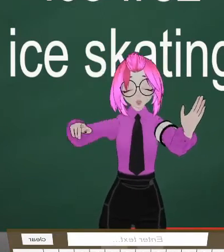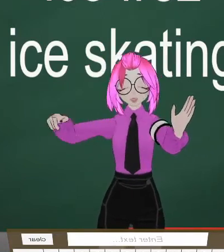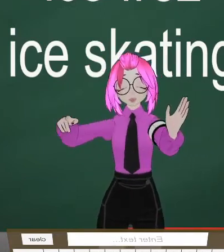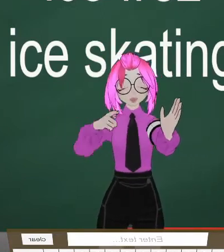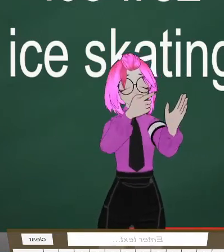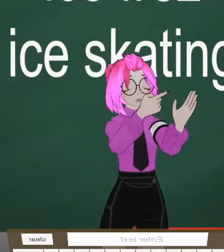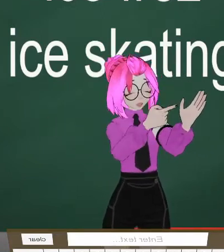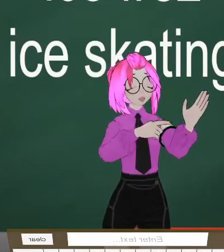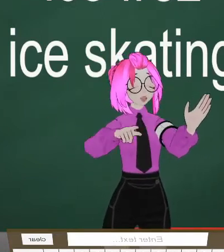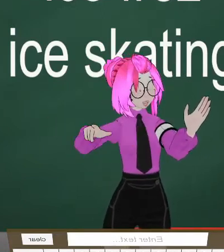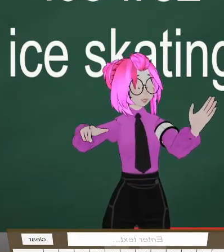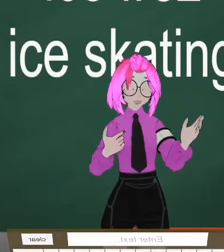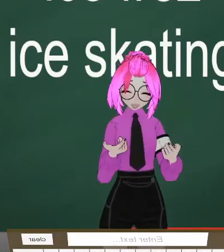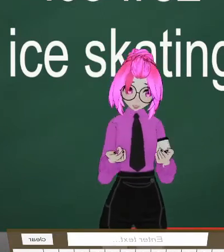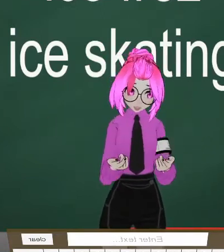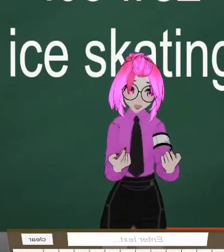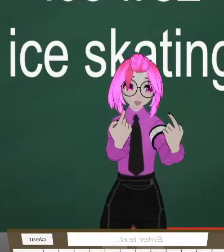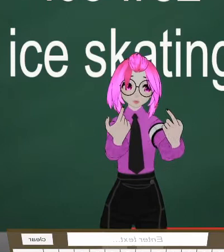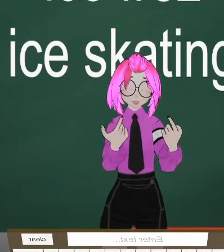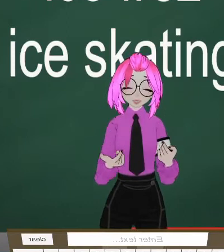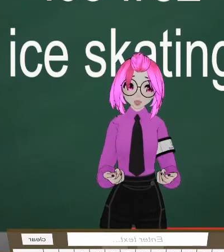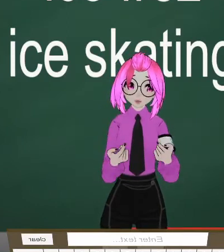at the top just like that and you're showing it like bent